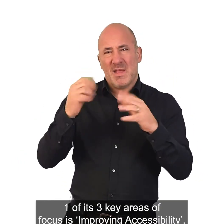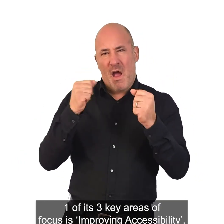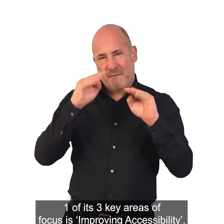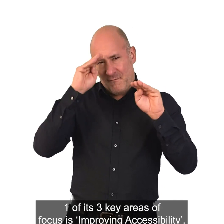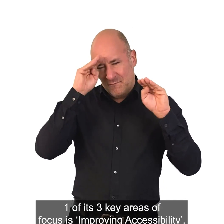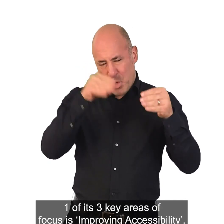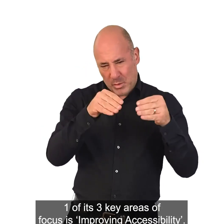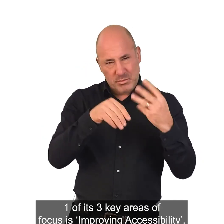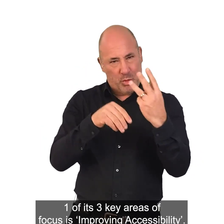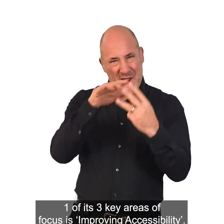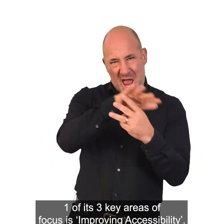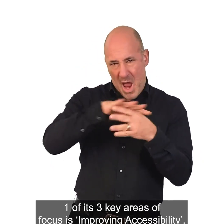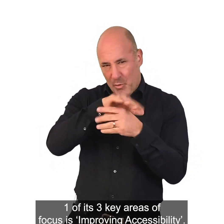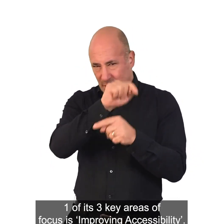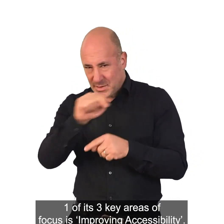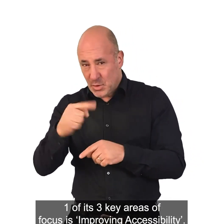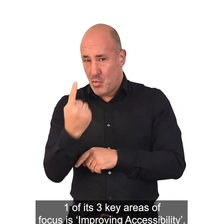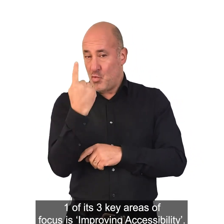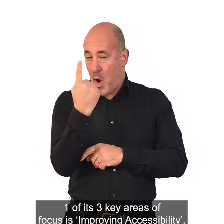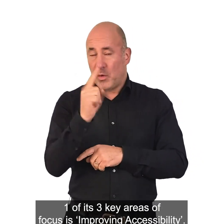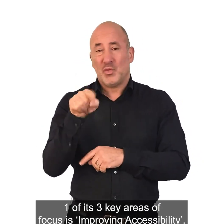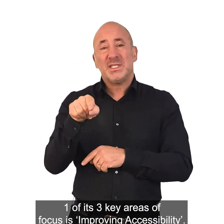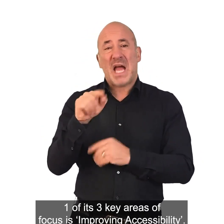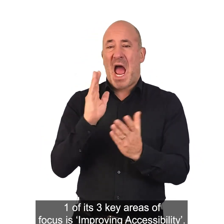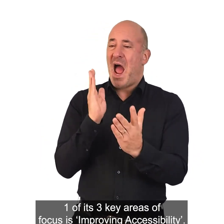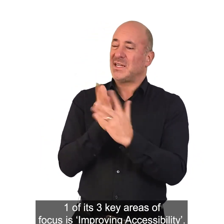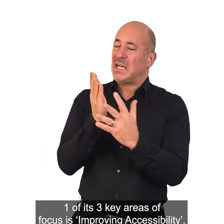One of its 3 key areas of focus is improving accessibility.